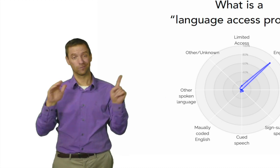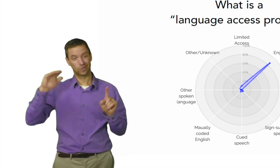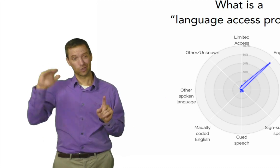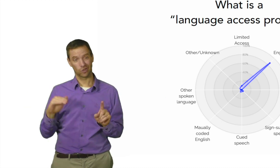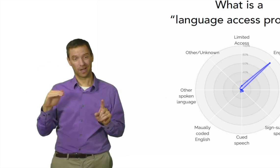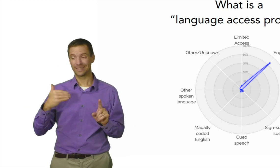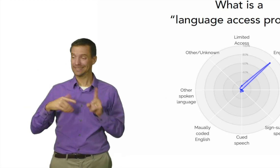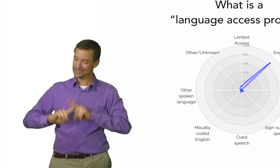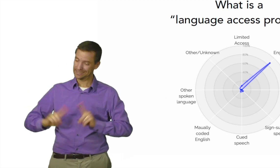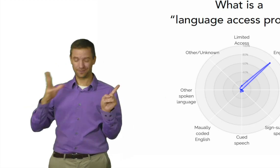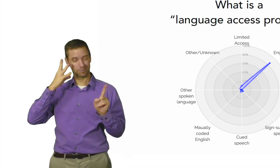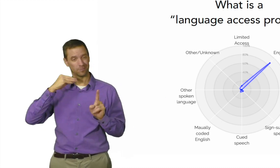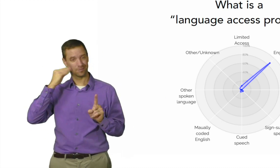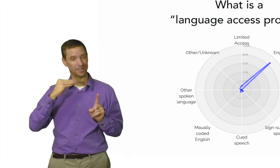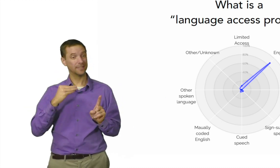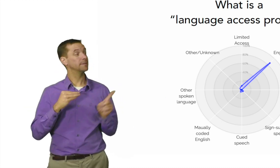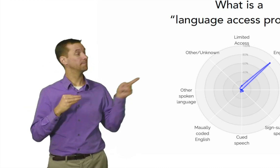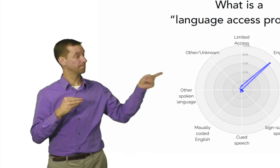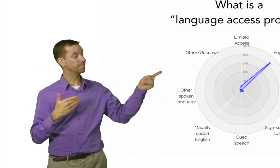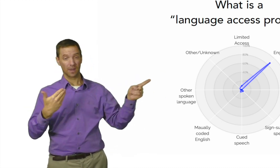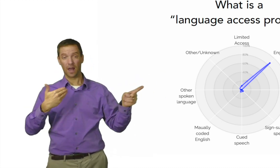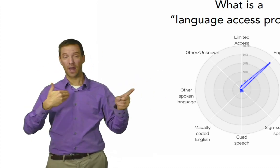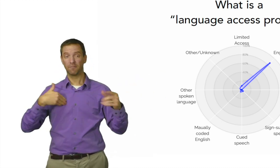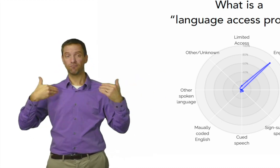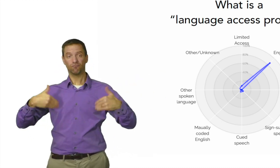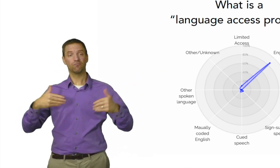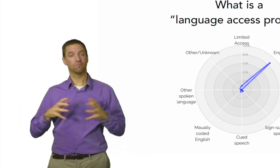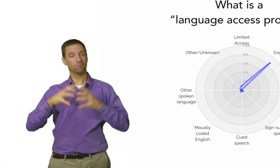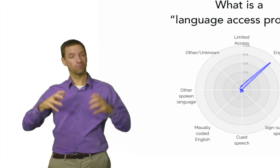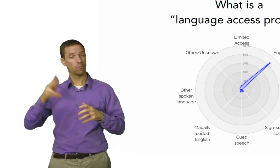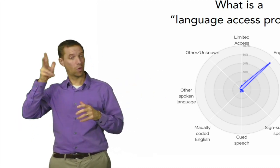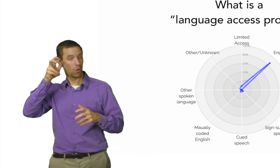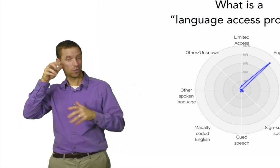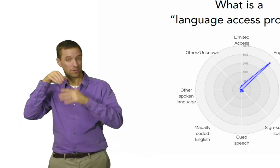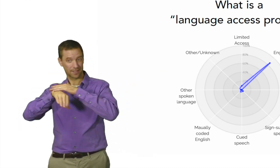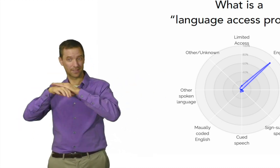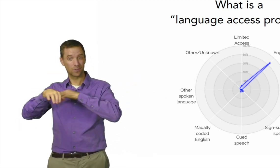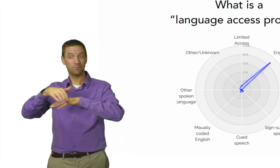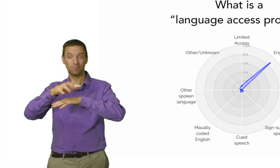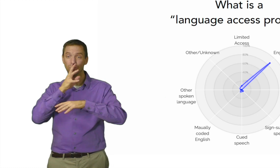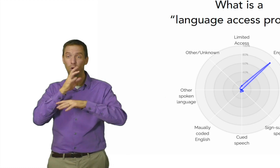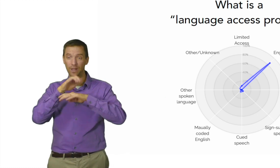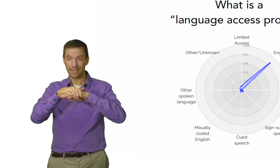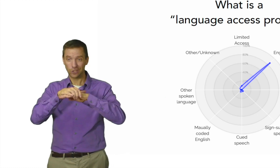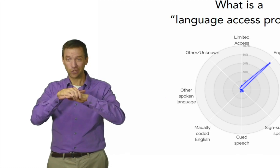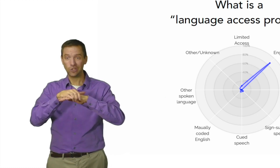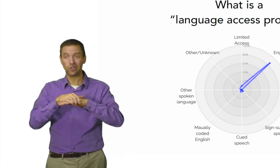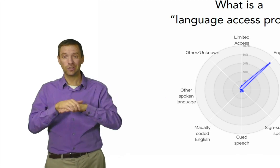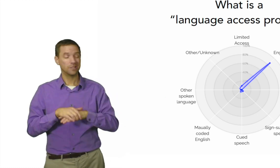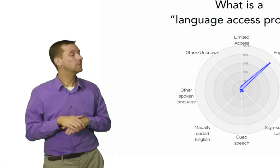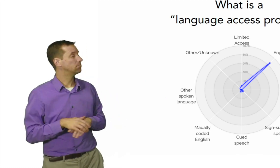Here we have a very different child with a different experience. This child has a lot of auditory access to spoken English.